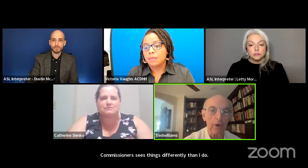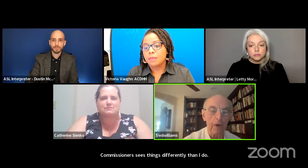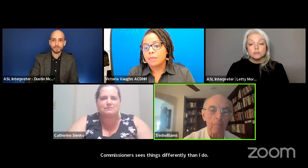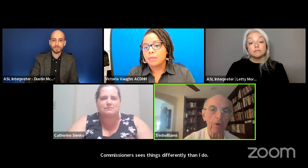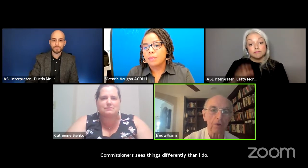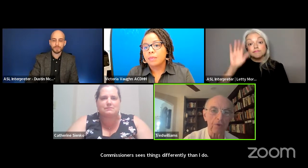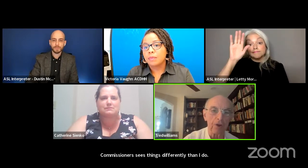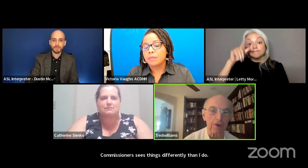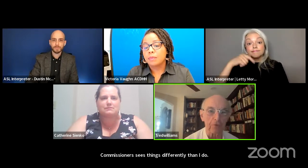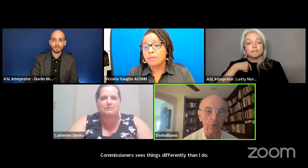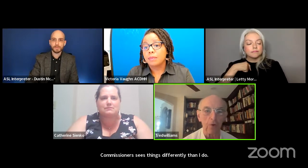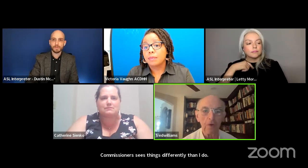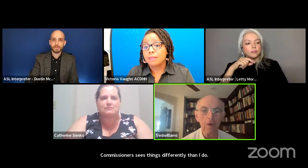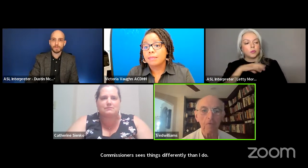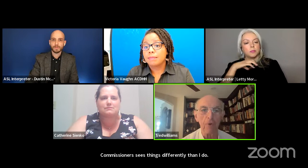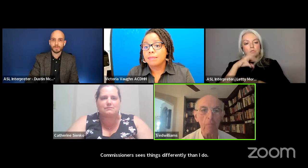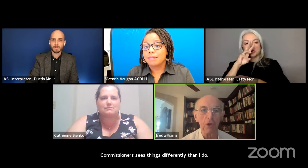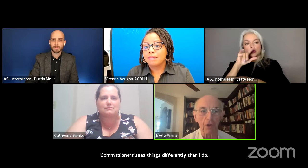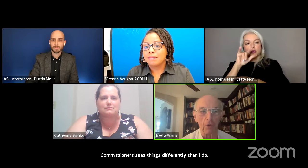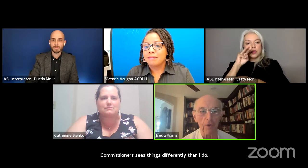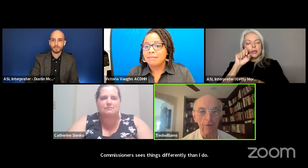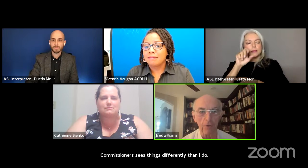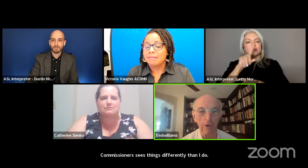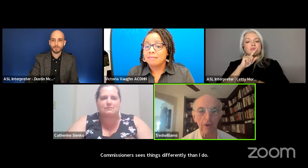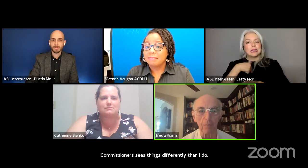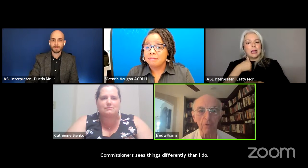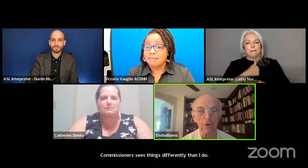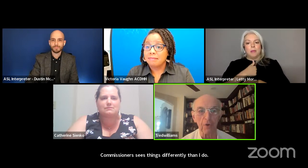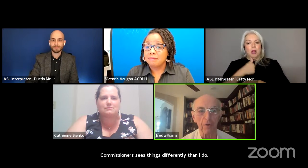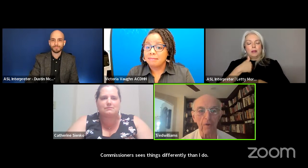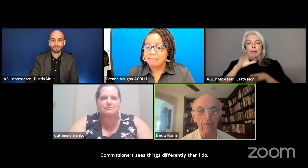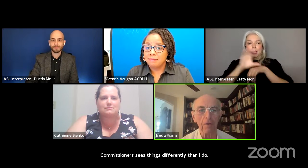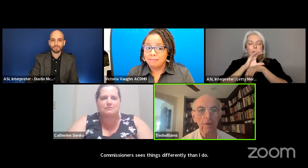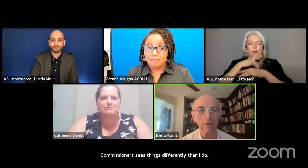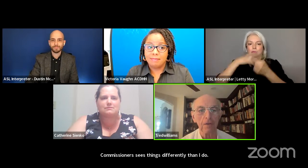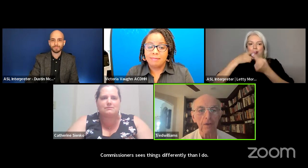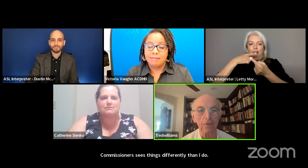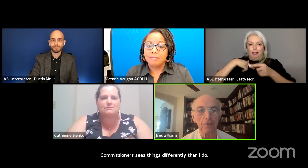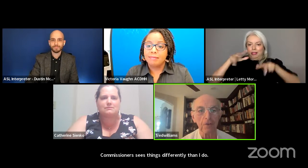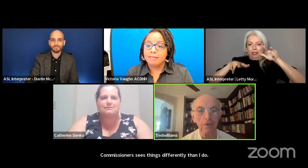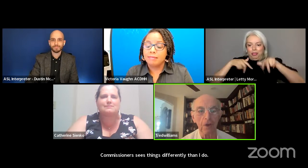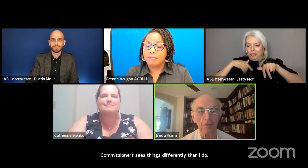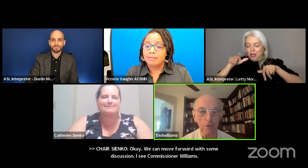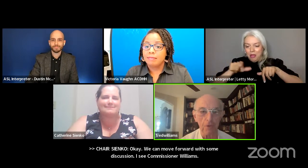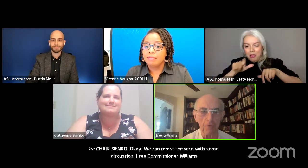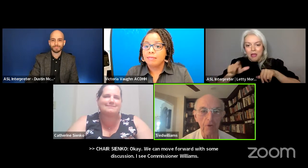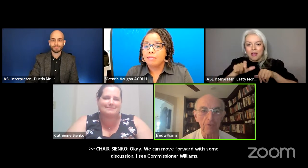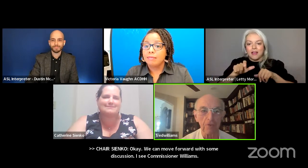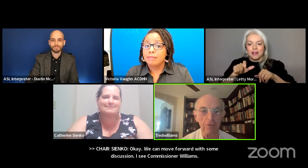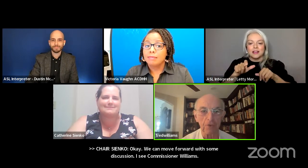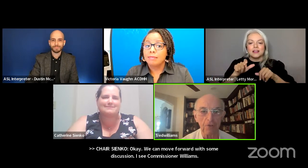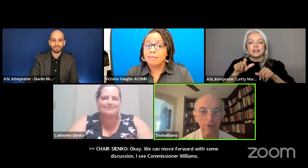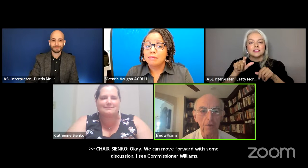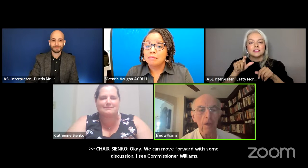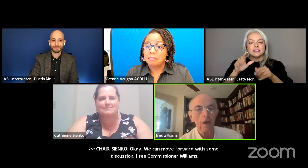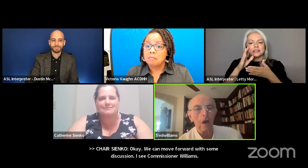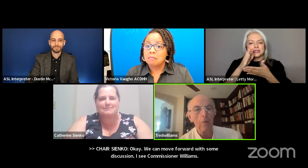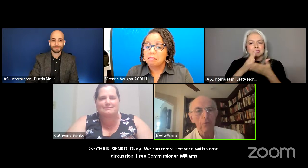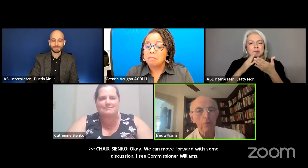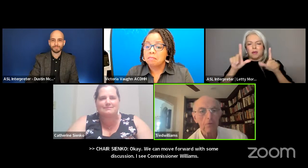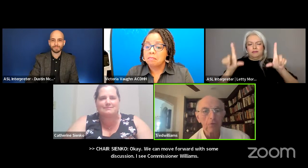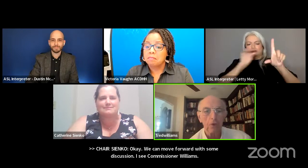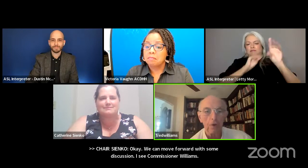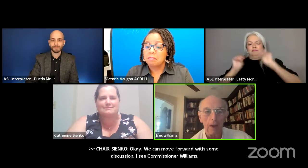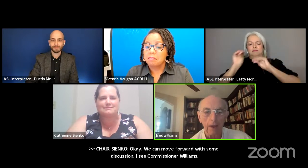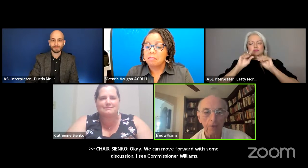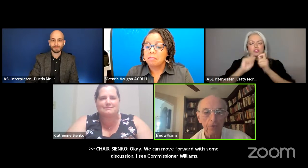First of all, I apologize for fumbling around with my computer here. That it's some of the functions have changed. I